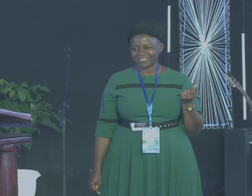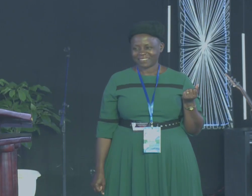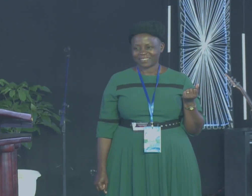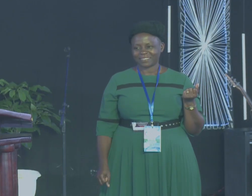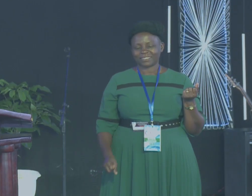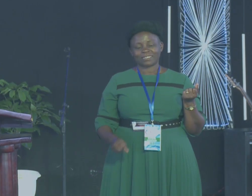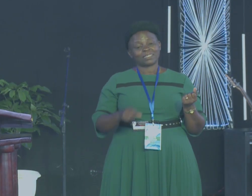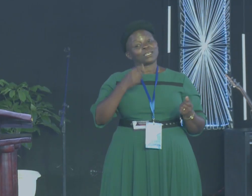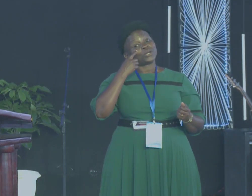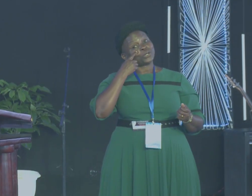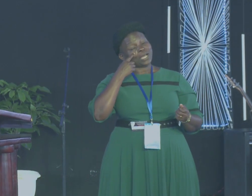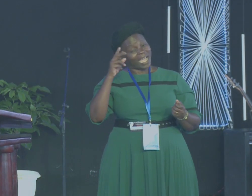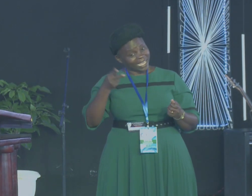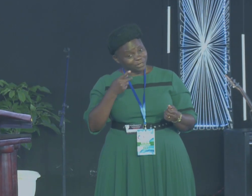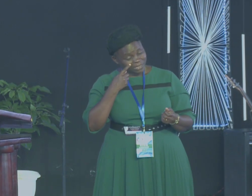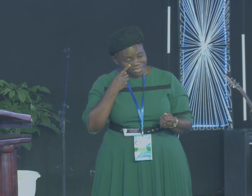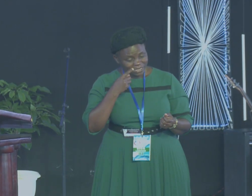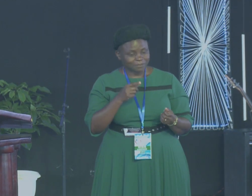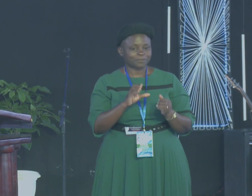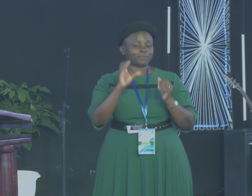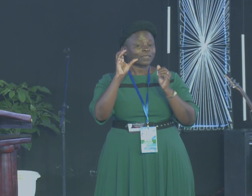Again we see her in